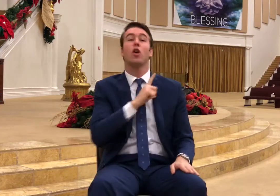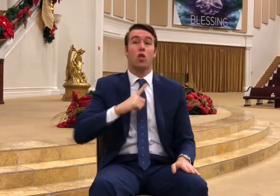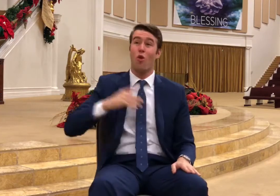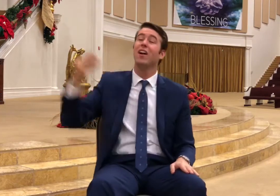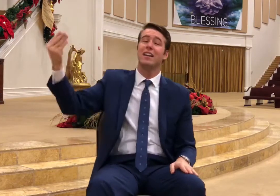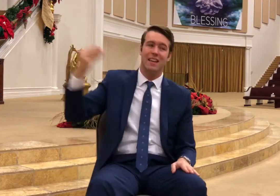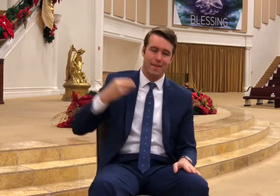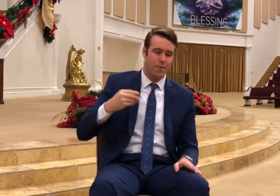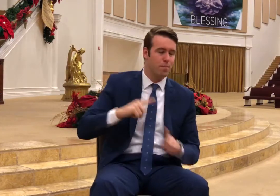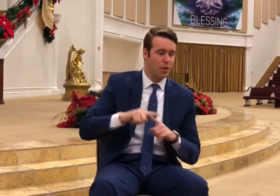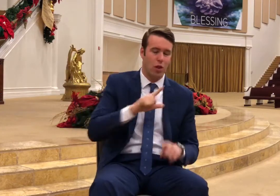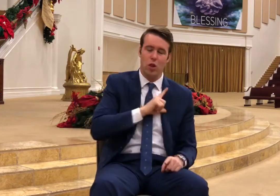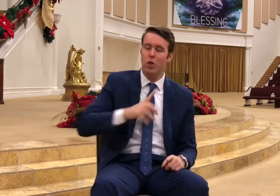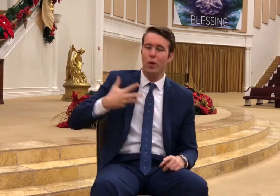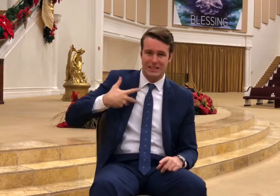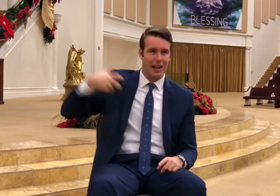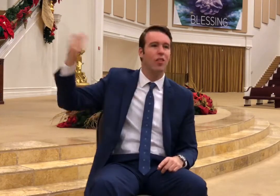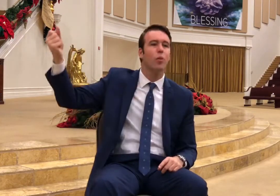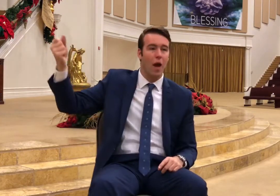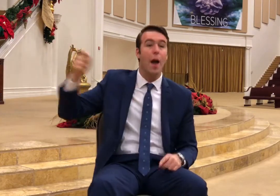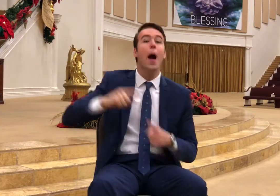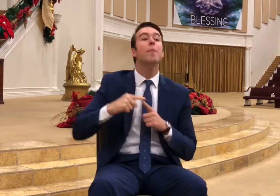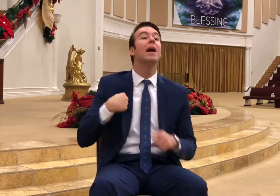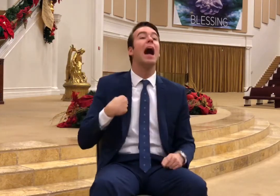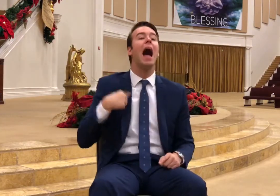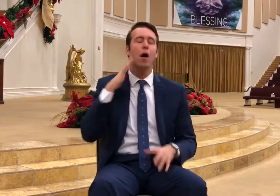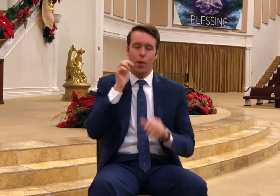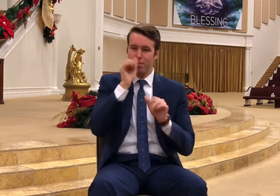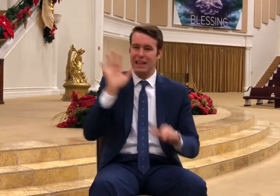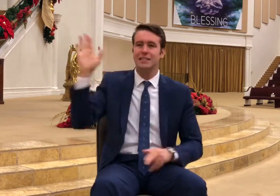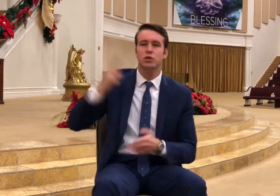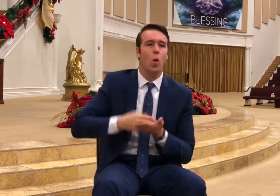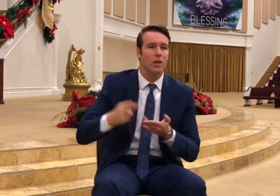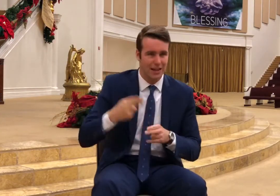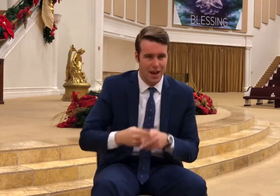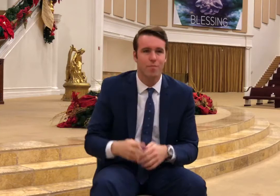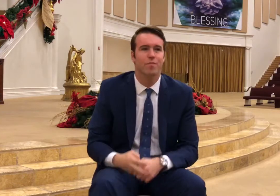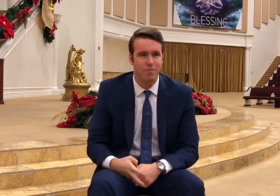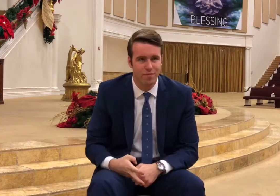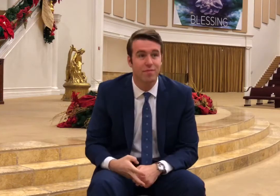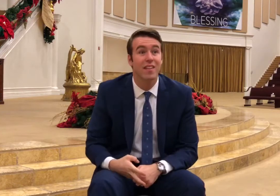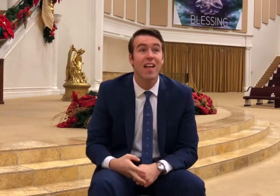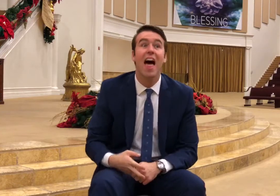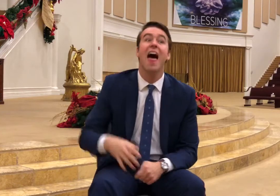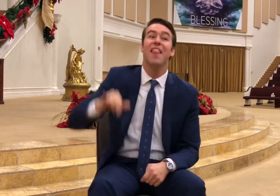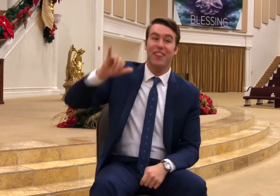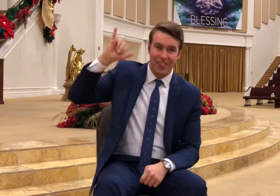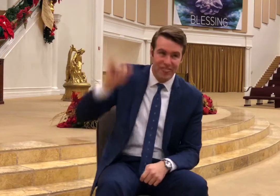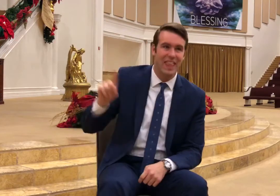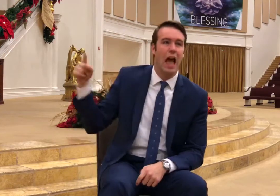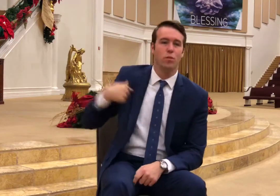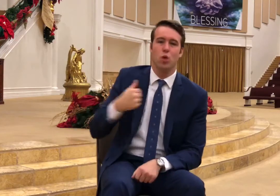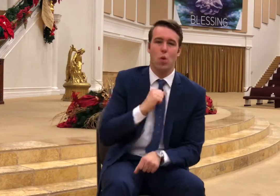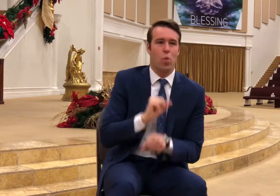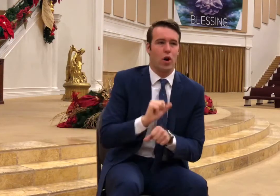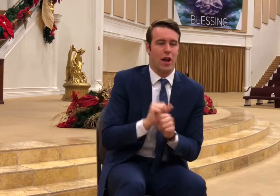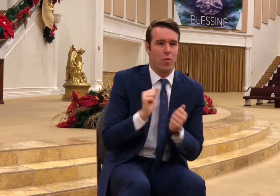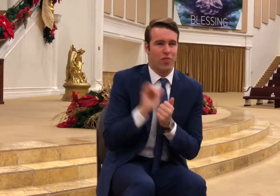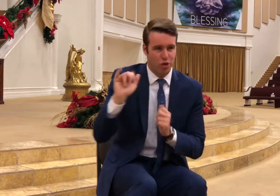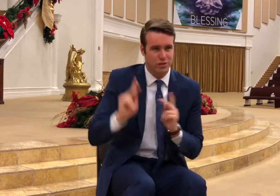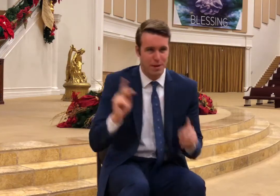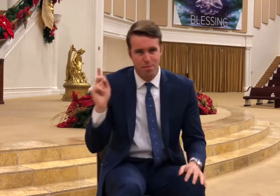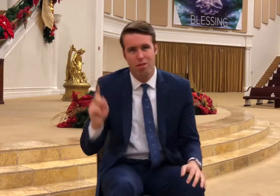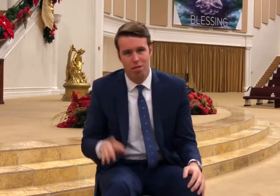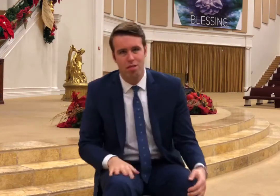giveth, and the Lord taketh away, but I will bless his holy name." That's the kind of people we're working with. That's the kind of